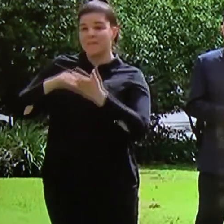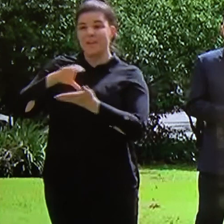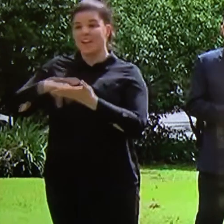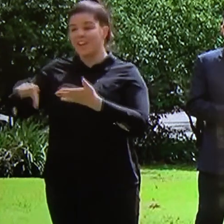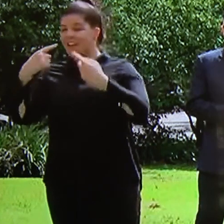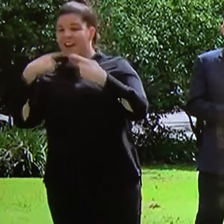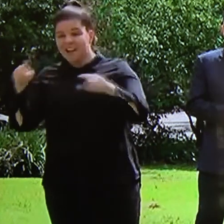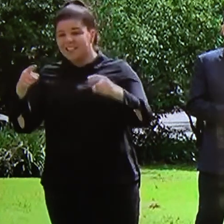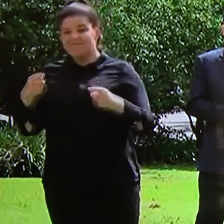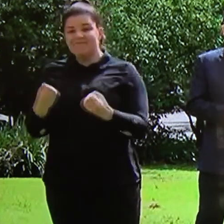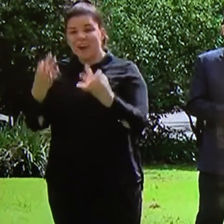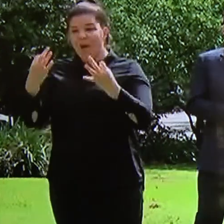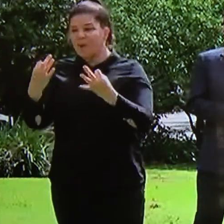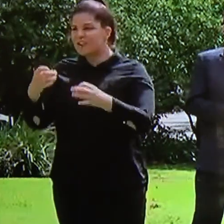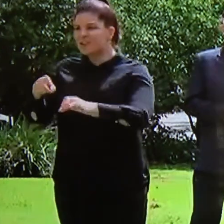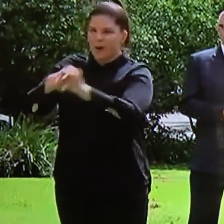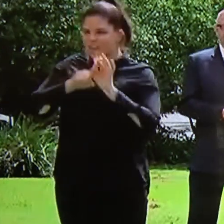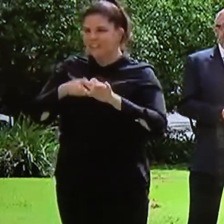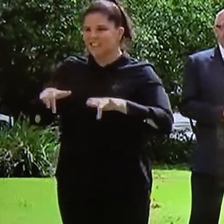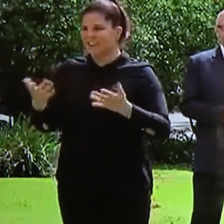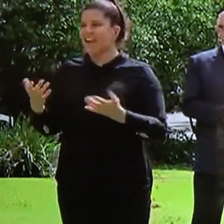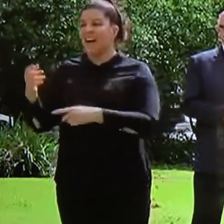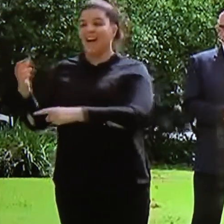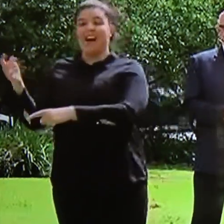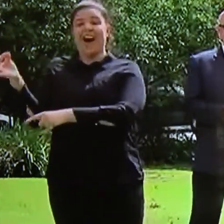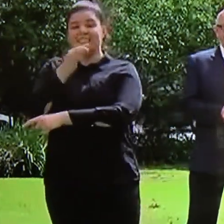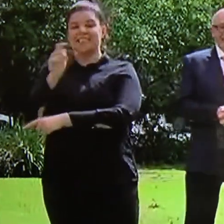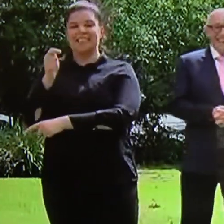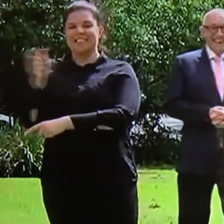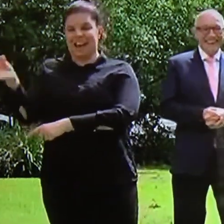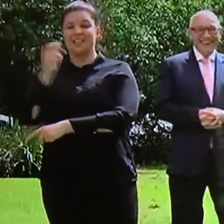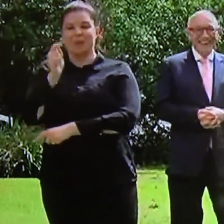Treasurer? Oh, good. Good. Go on, Brad.